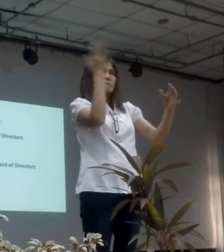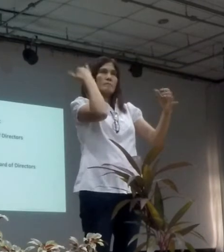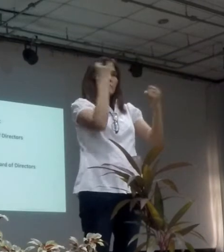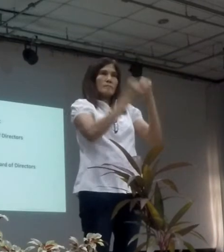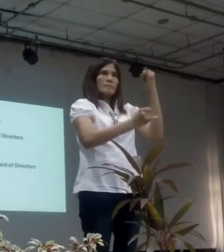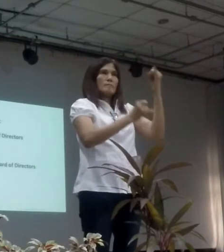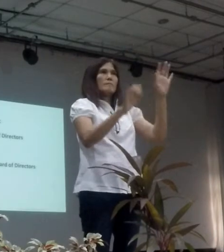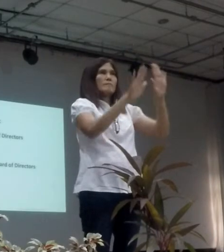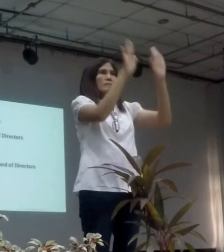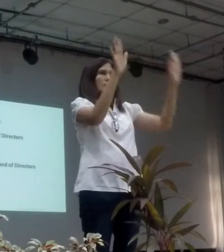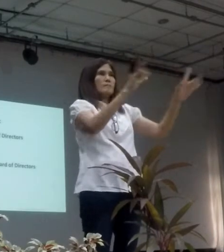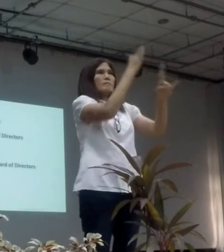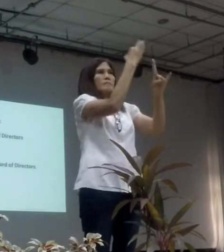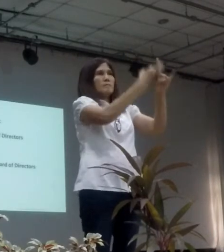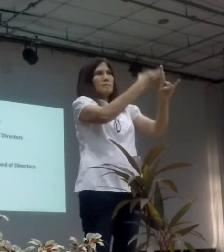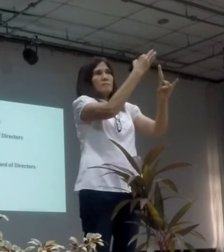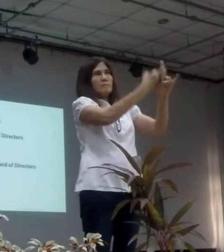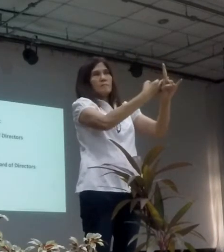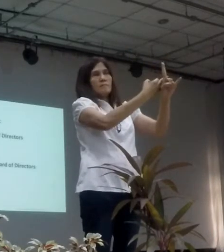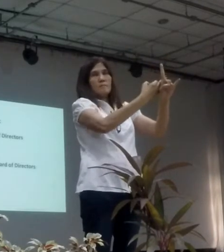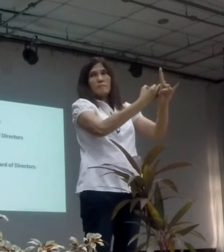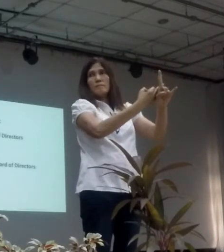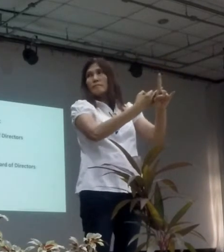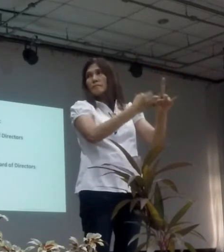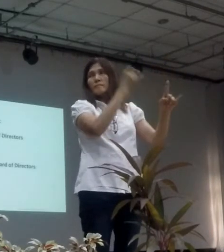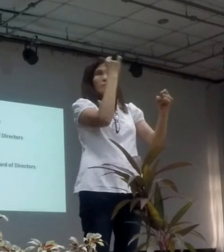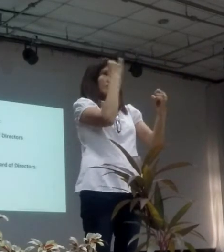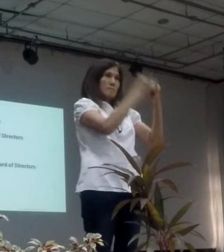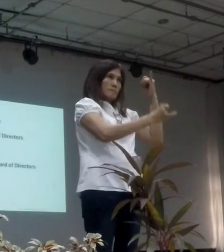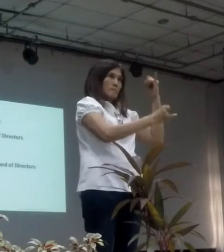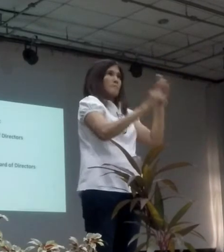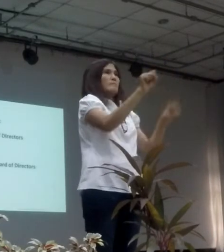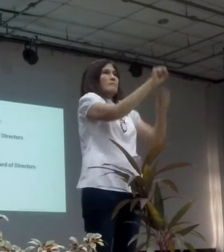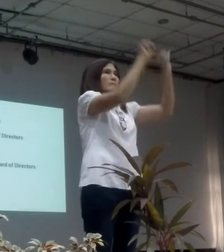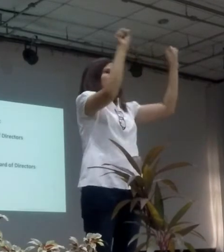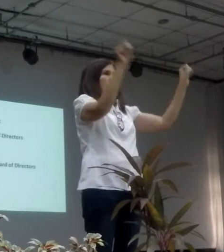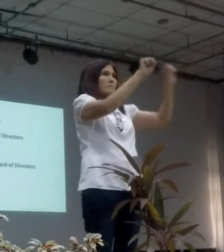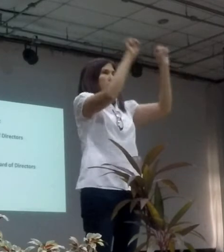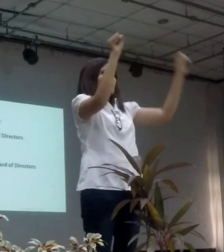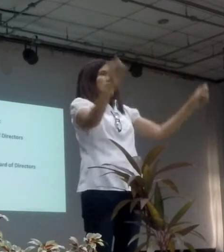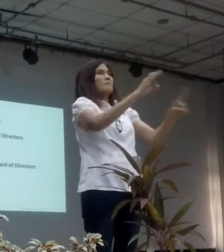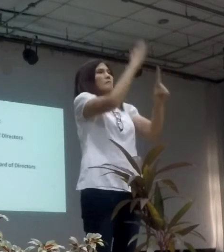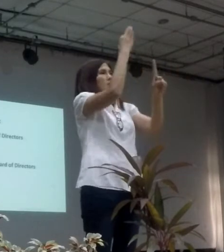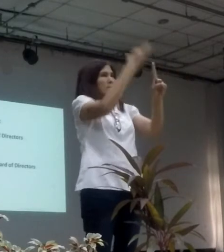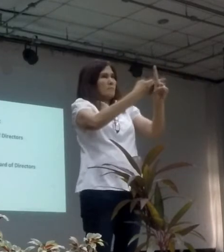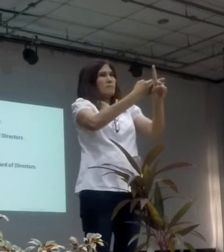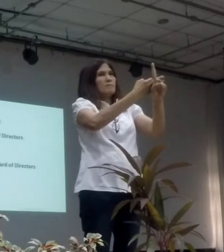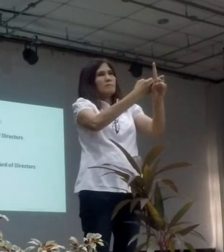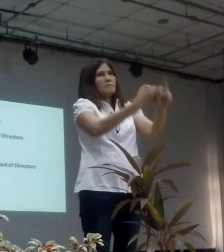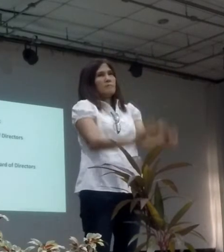Sunday of February to the last Saturday of February.